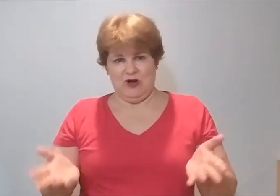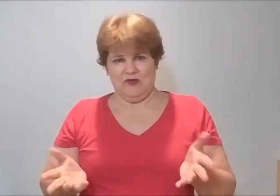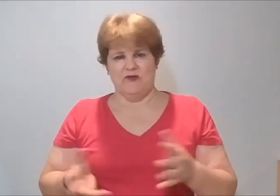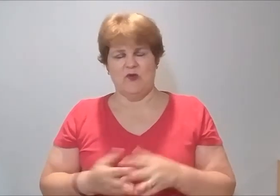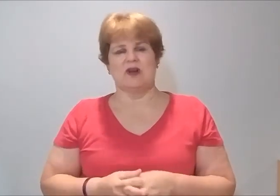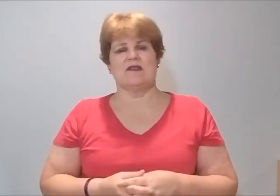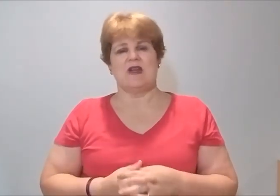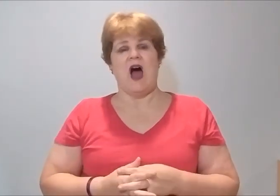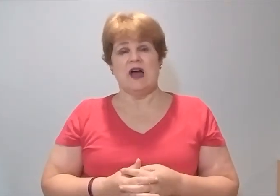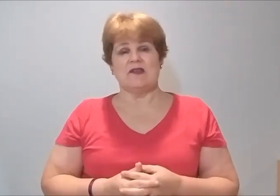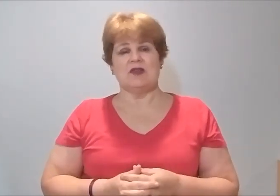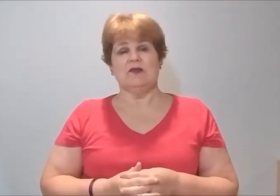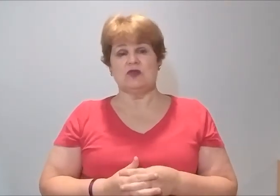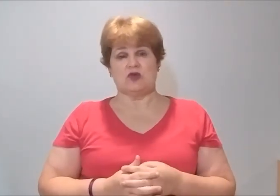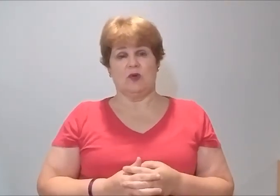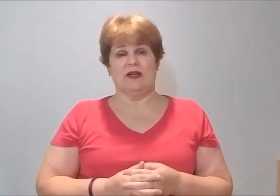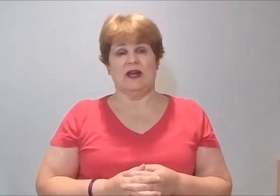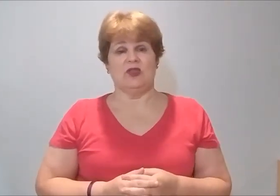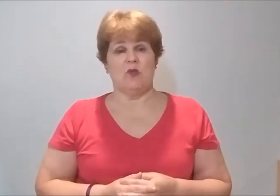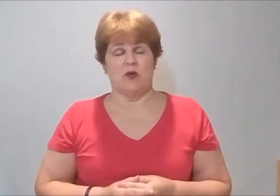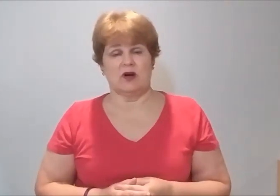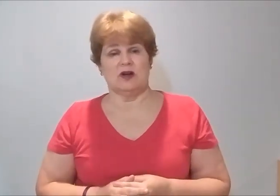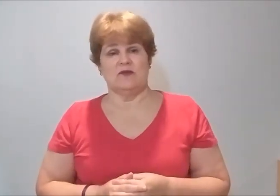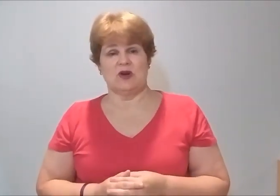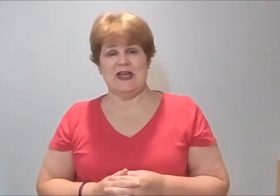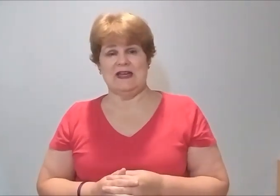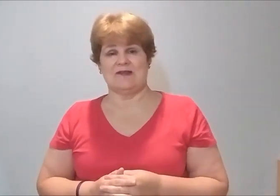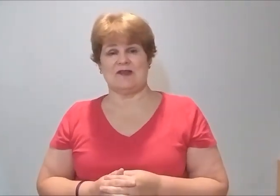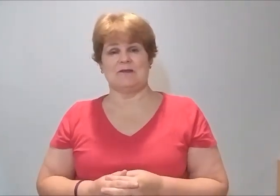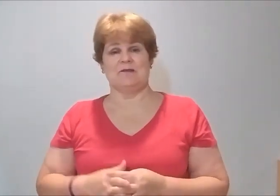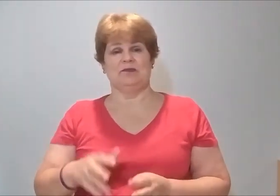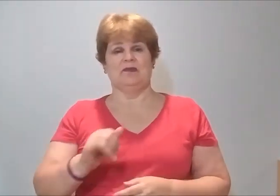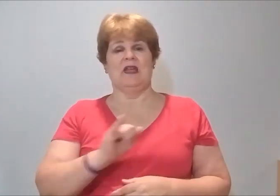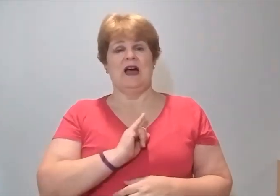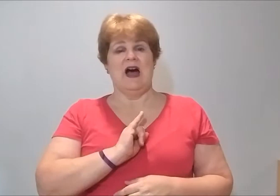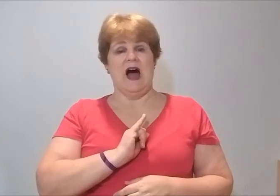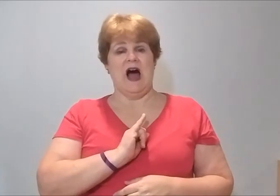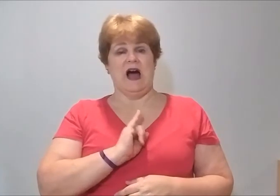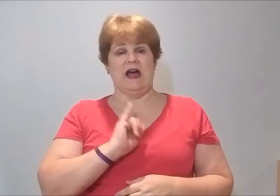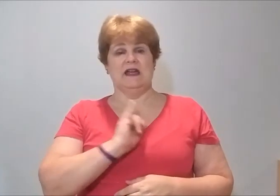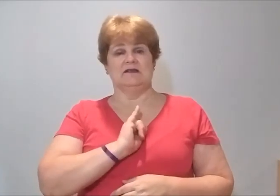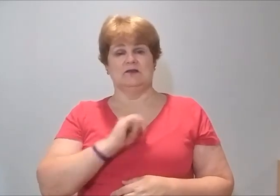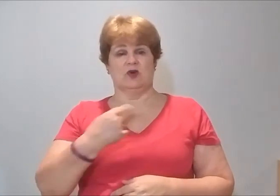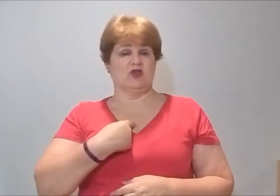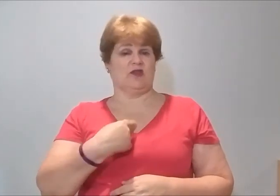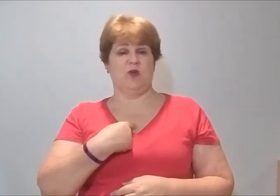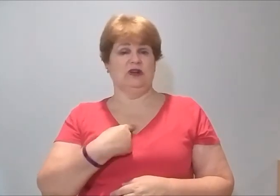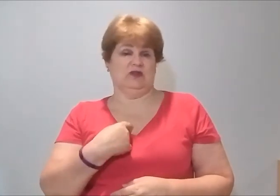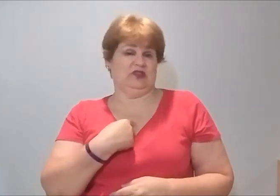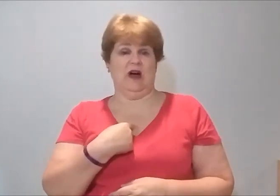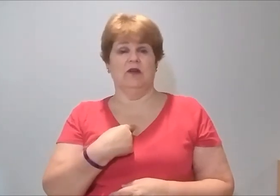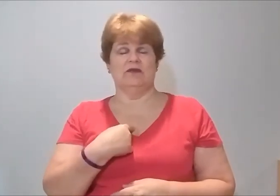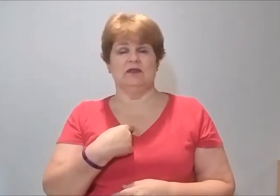the four is I sing for joy at the work of your hands. I, or you can just point to yourself, either